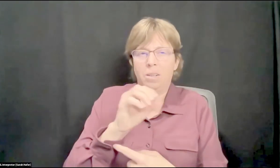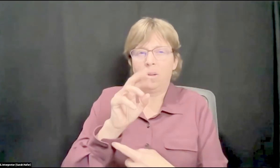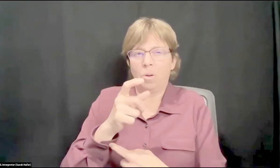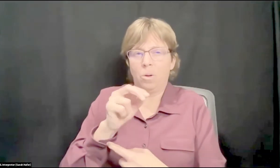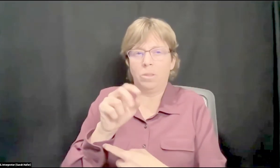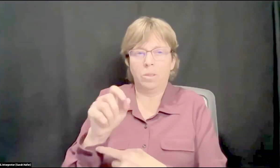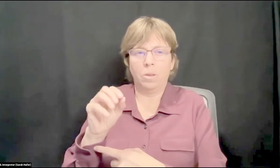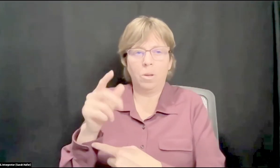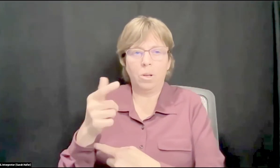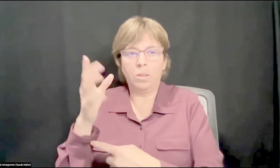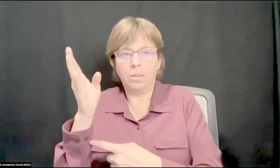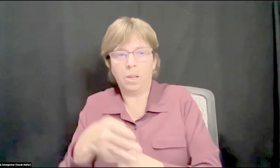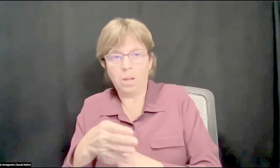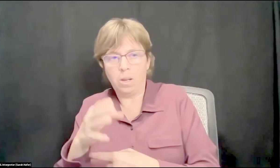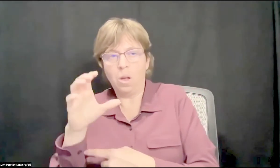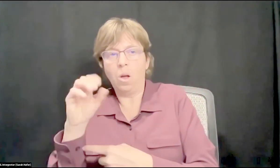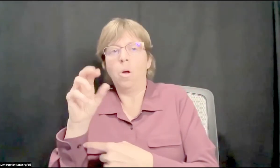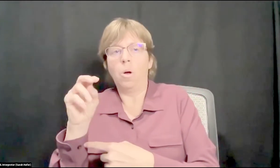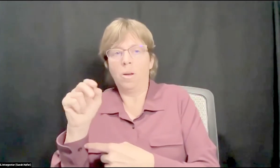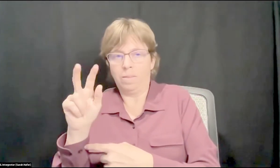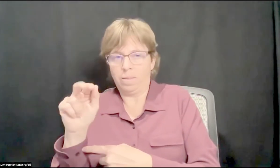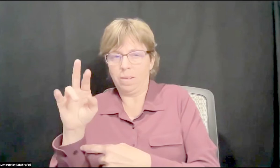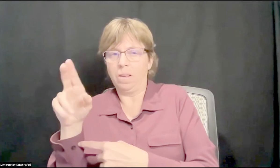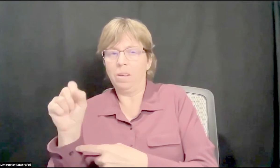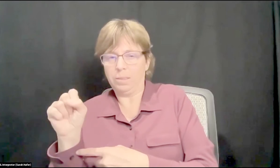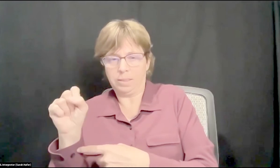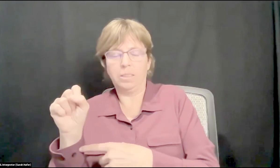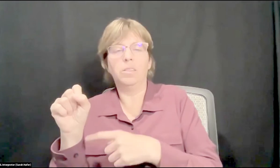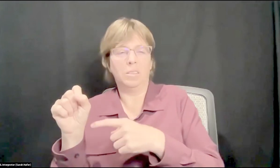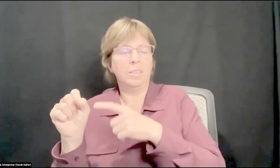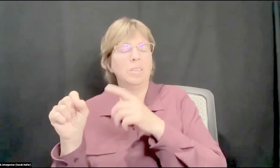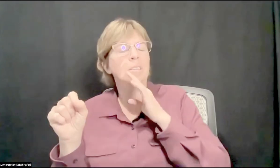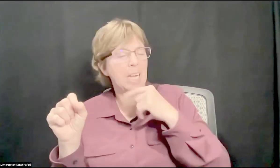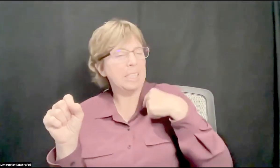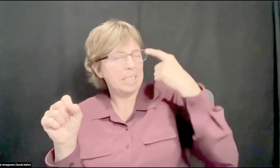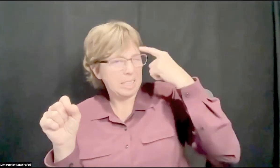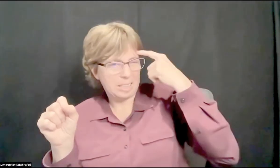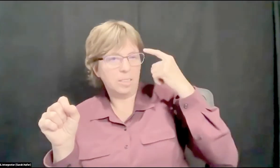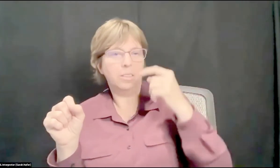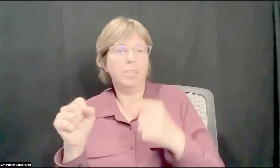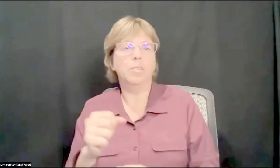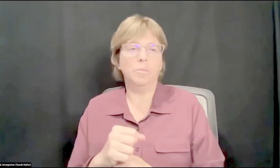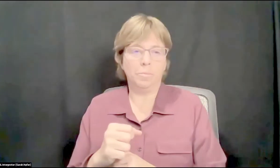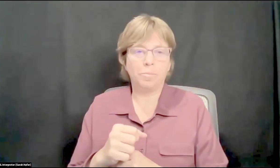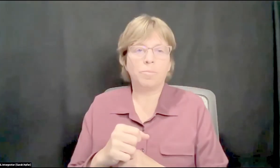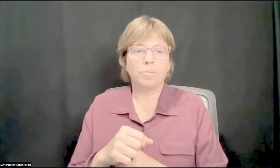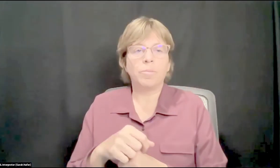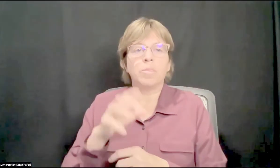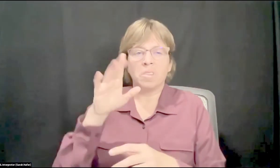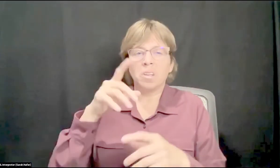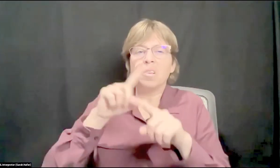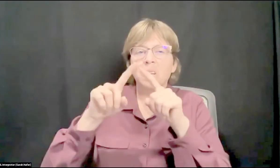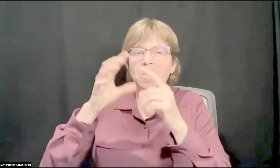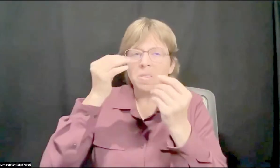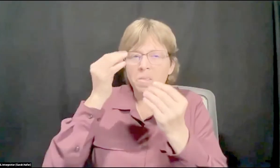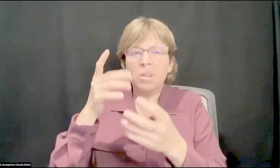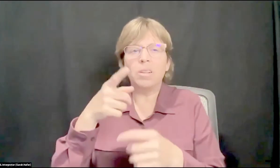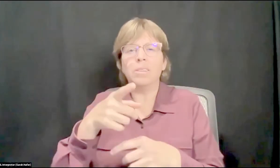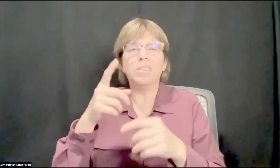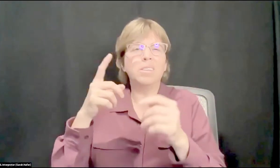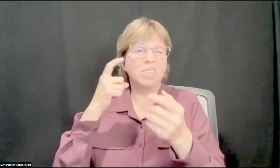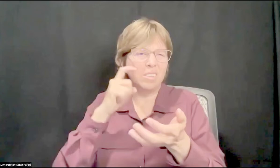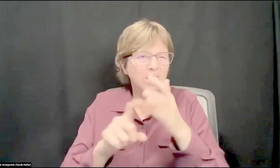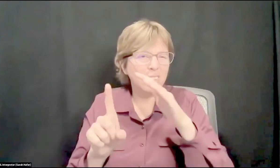slides, questions about symptoms and things like that, and more resources. And then finally, there is